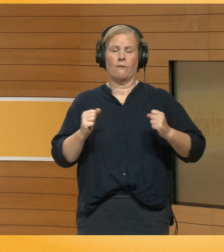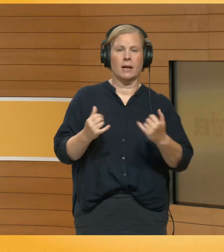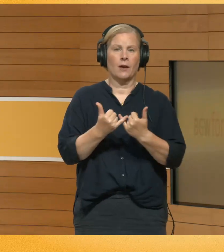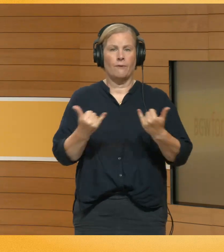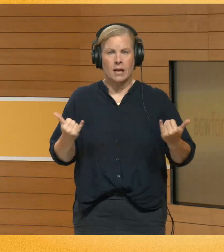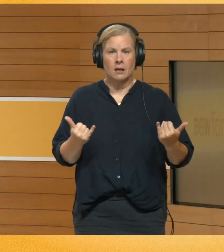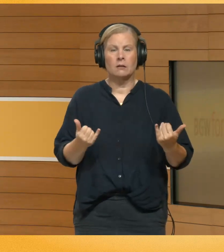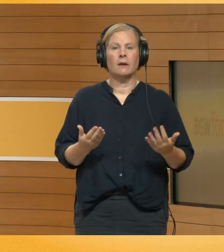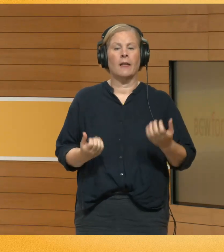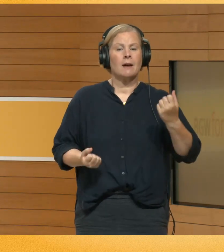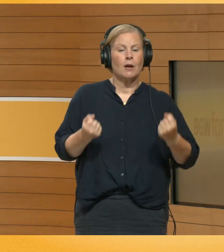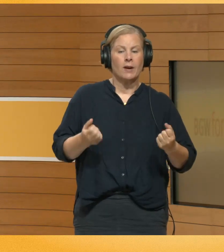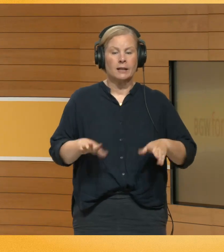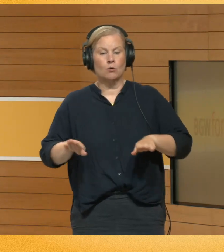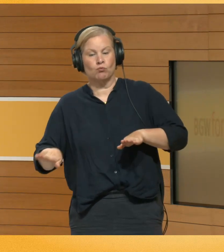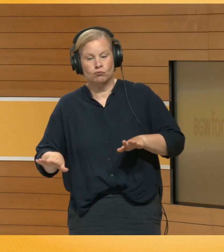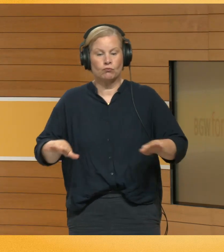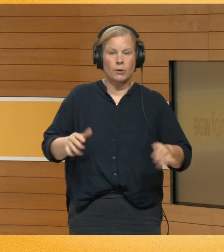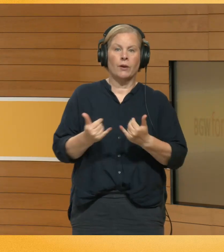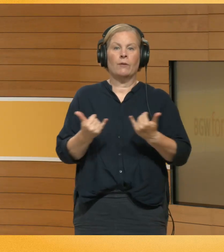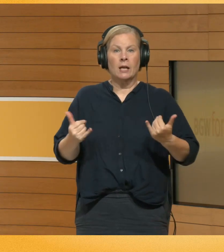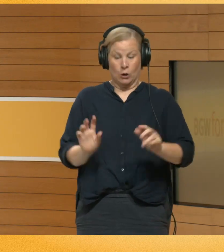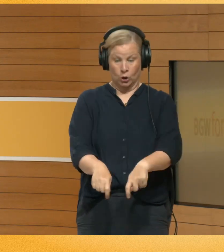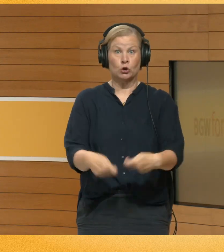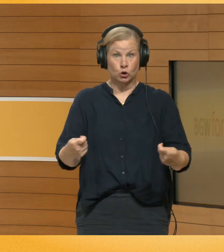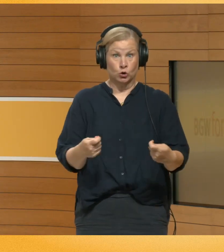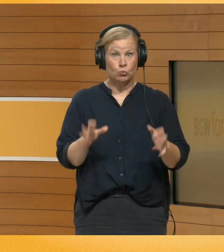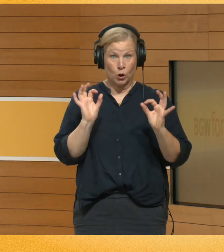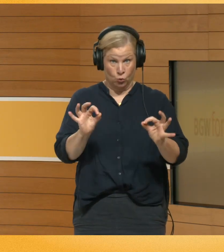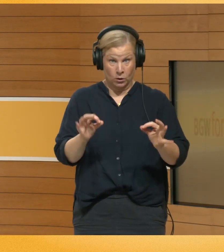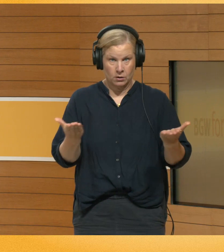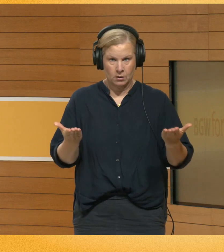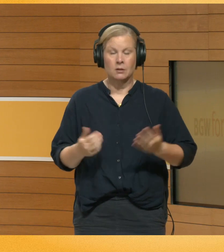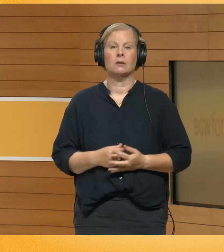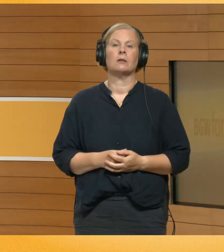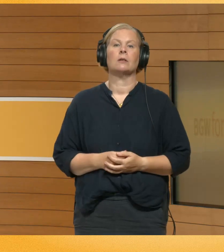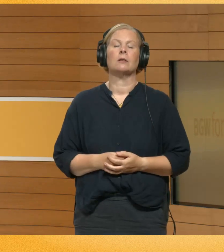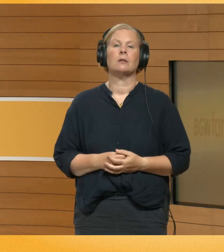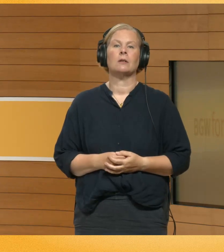do I move? How do I shift my weight? Do I wear the right shoes?